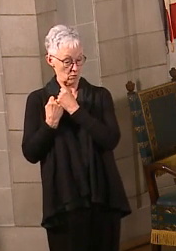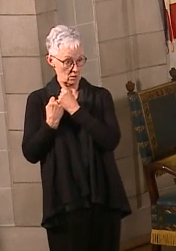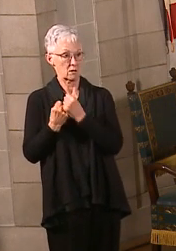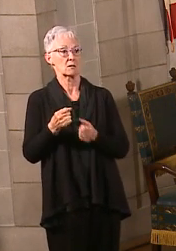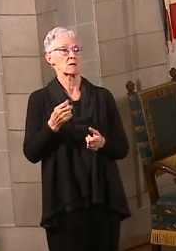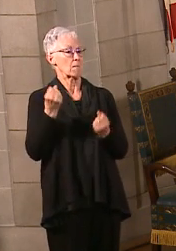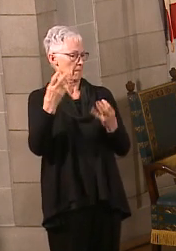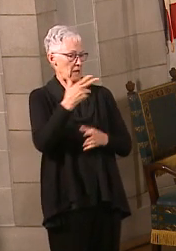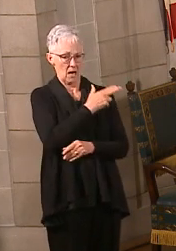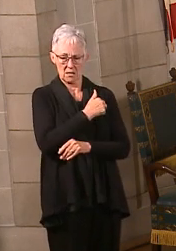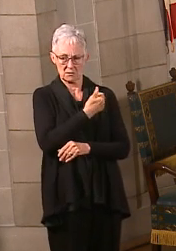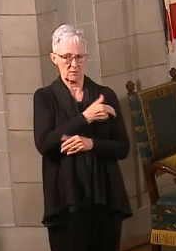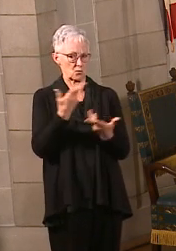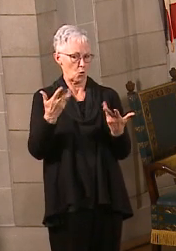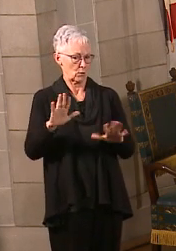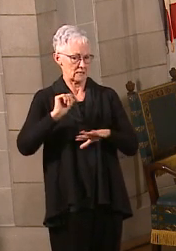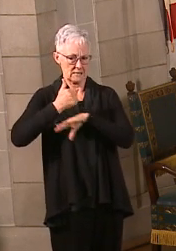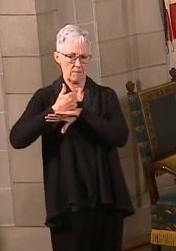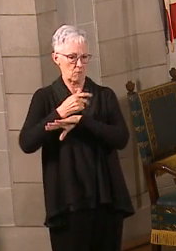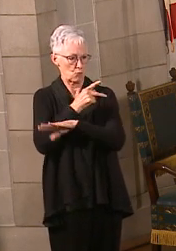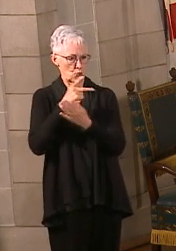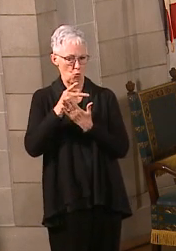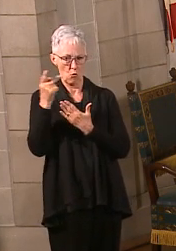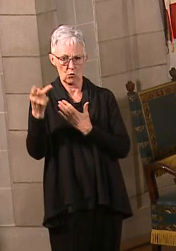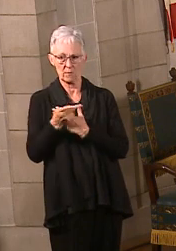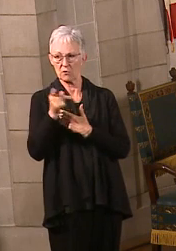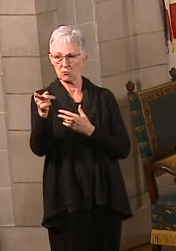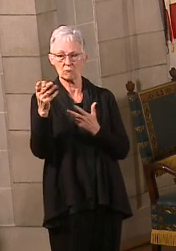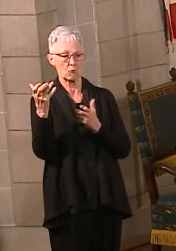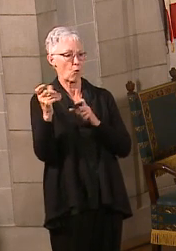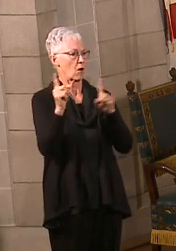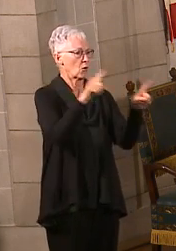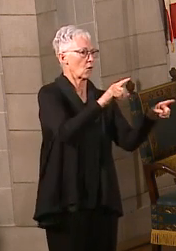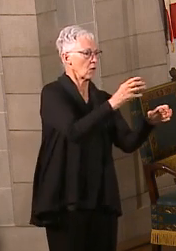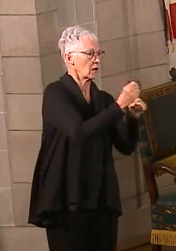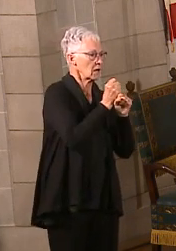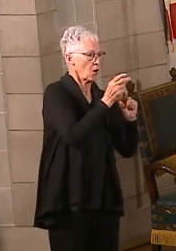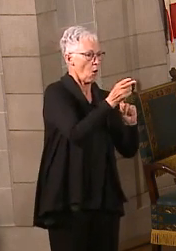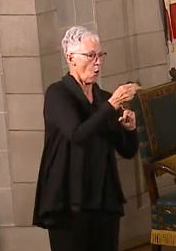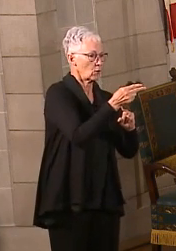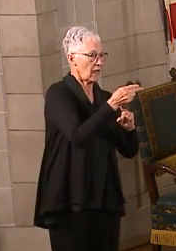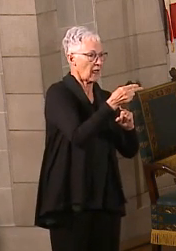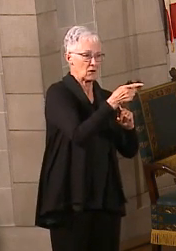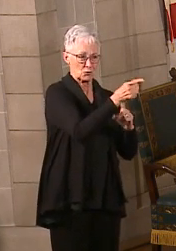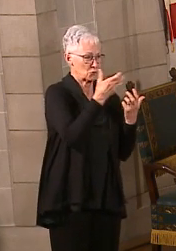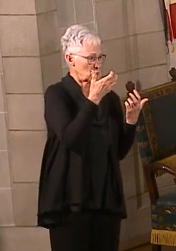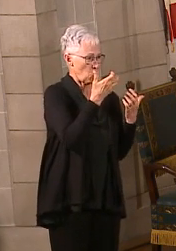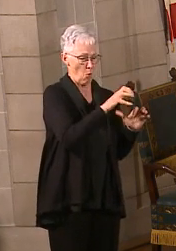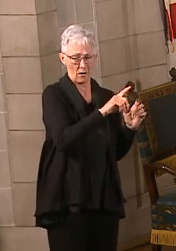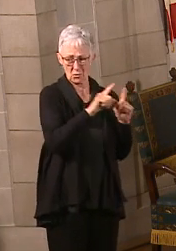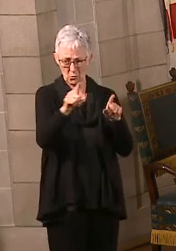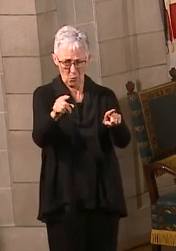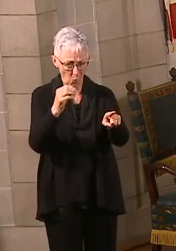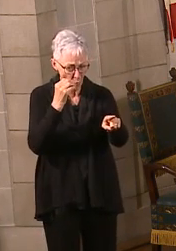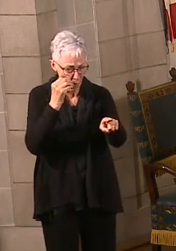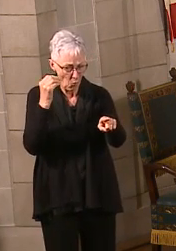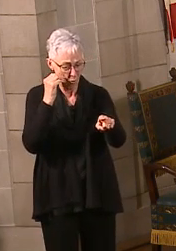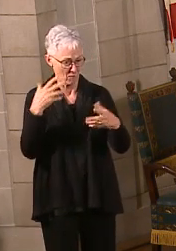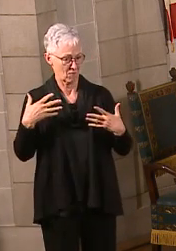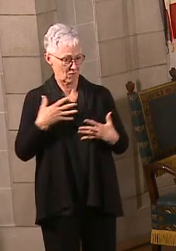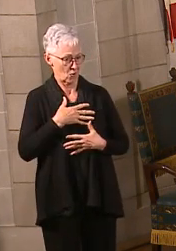have this in place already, where if you want to go get a hotel room because you don't want to go home, maybe somebody in your family is sick and you don't want to go